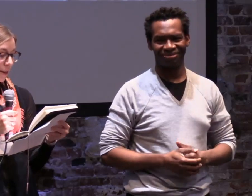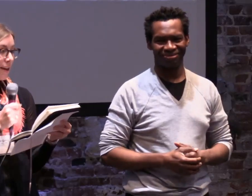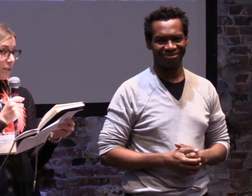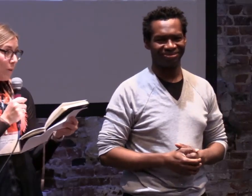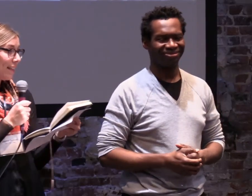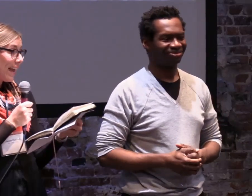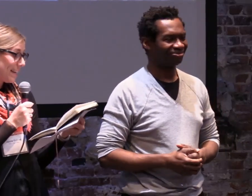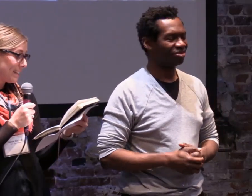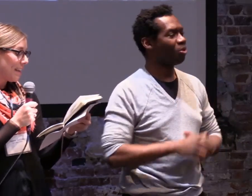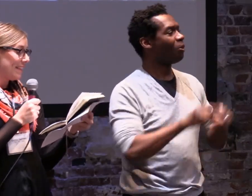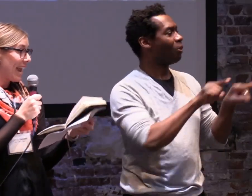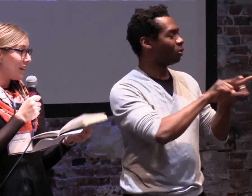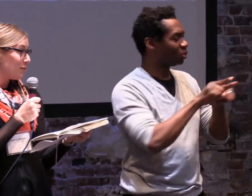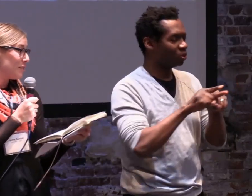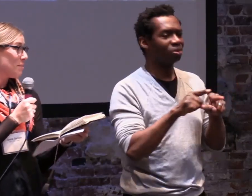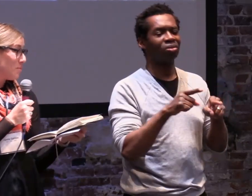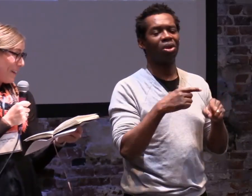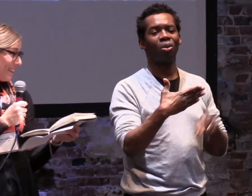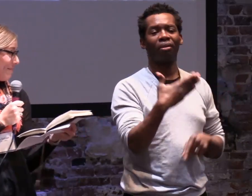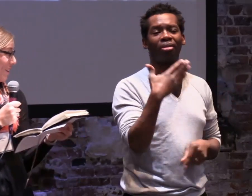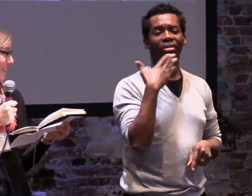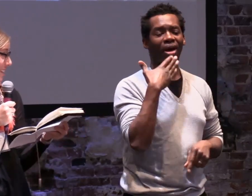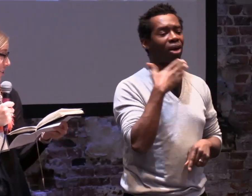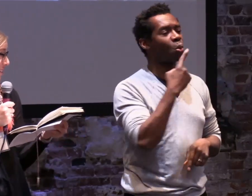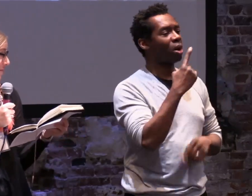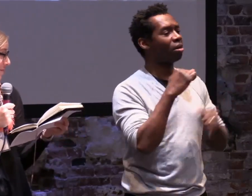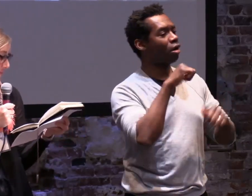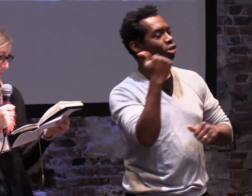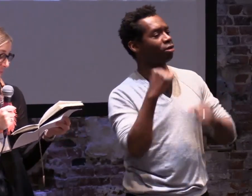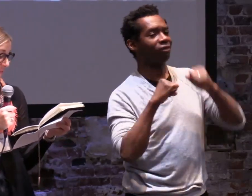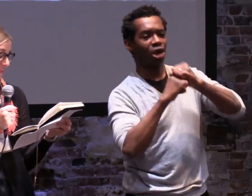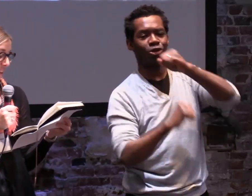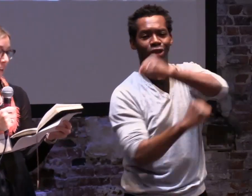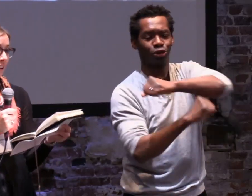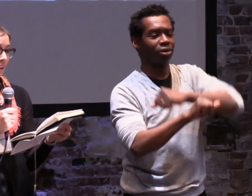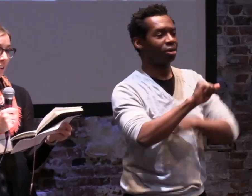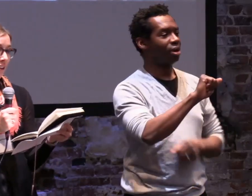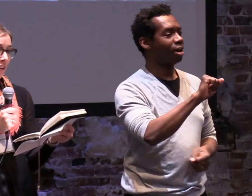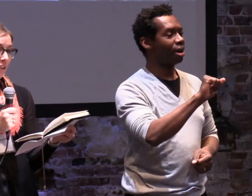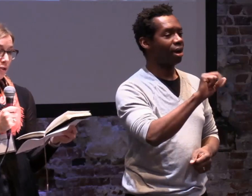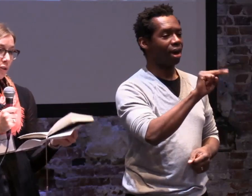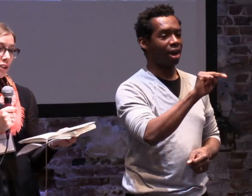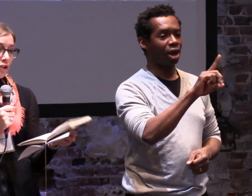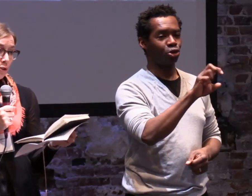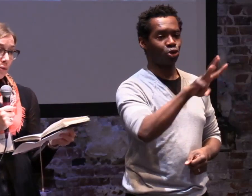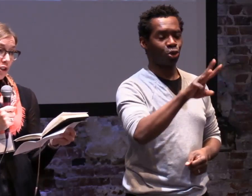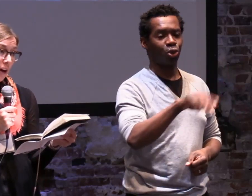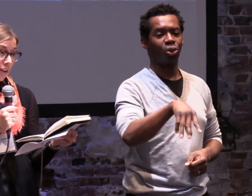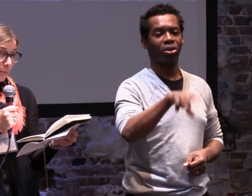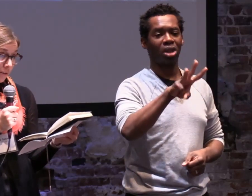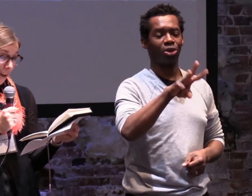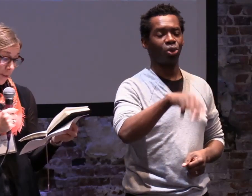As well as the Andrew W. Mellon Foundation, the Doris Duke Charitable